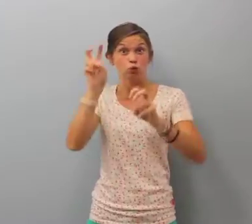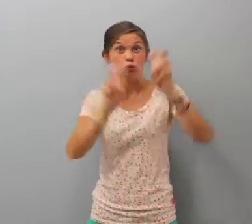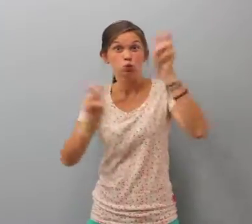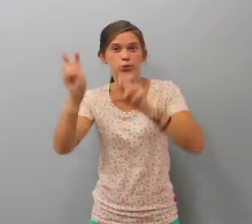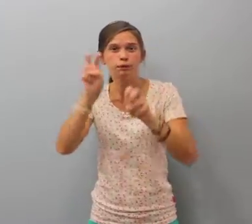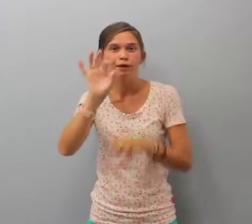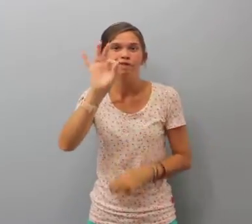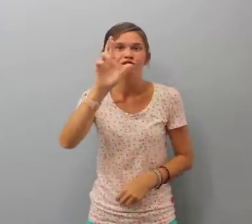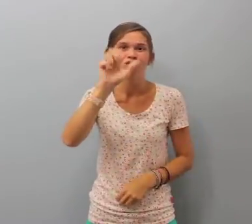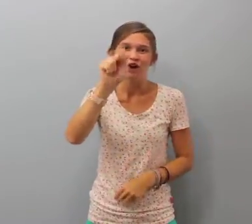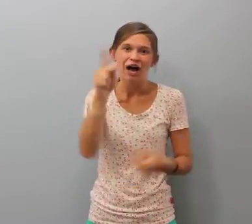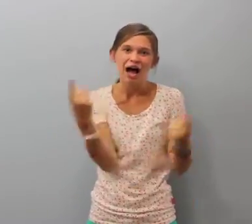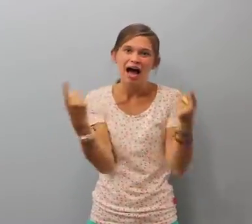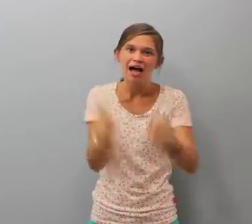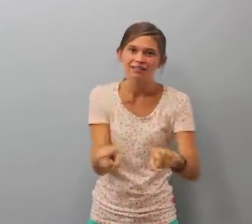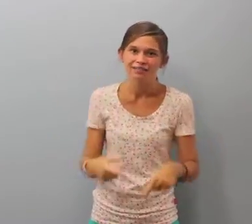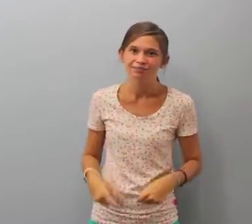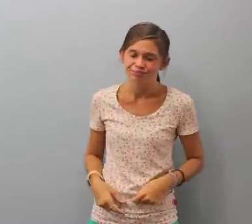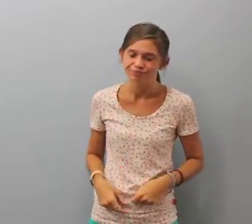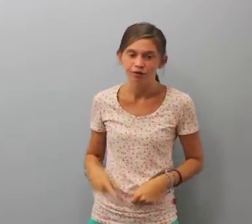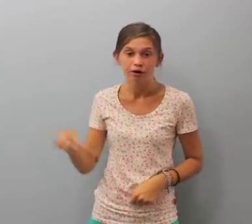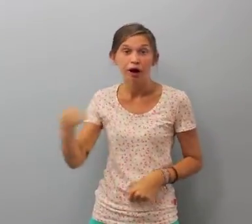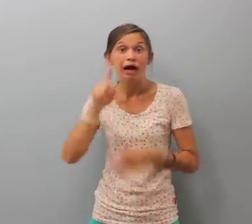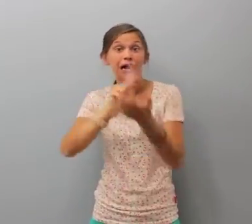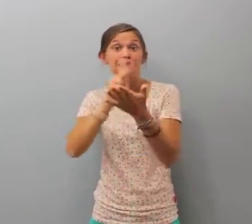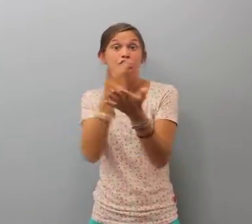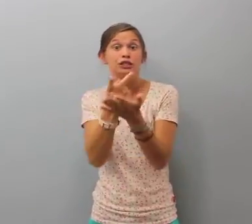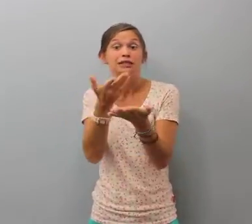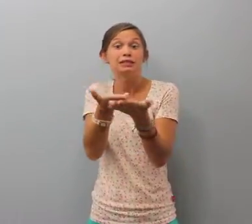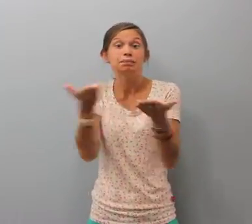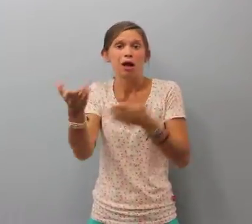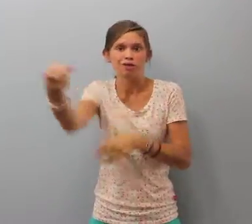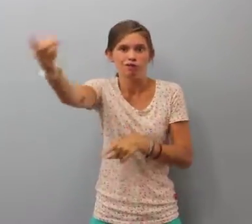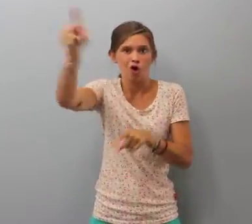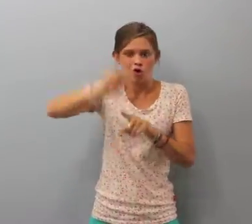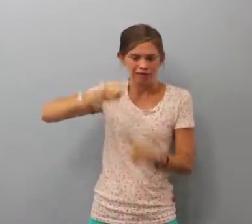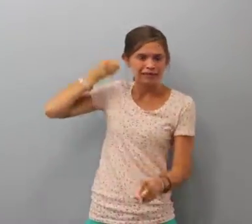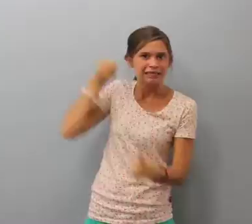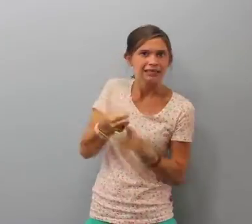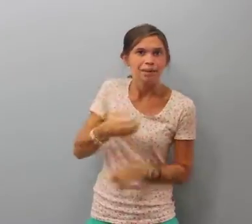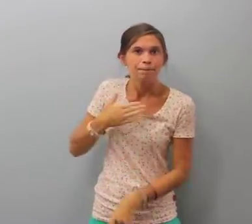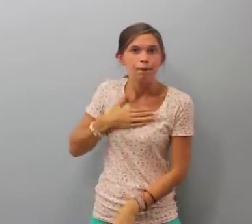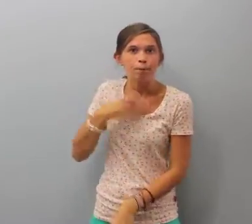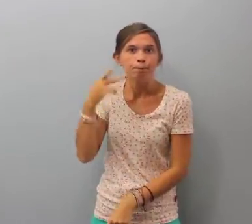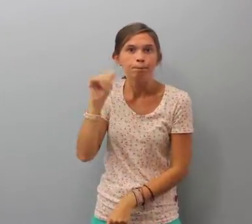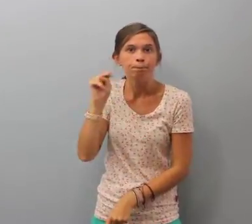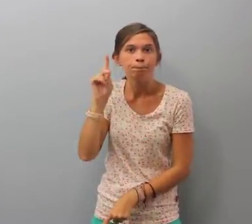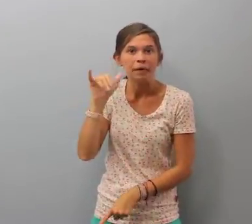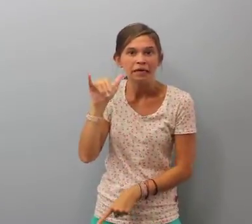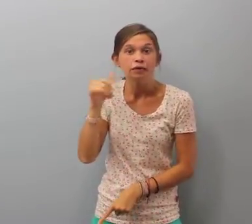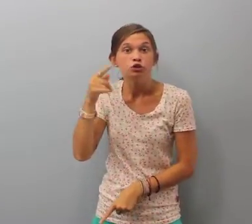didn't play because there was a freak accident the night before. He was in the kitchen, and sure